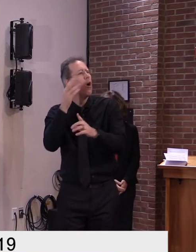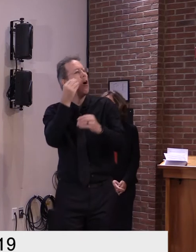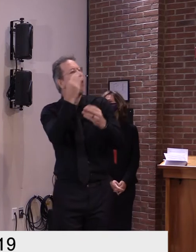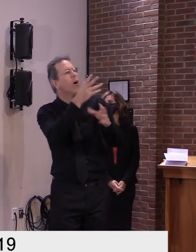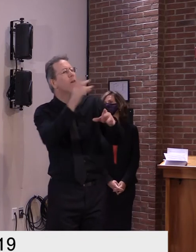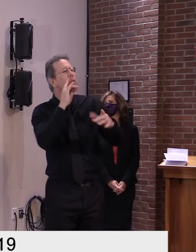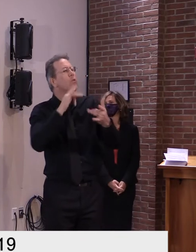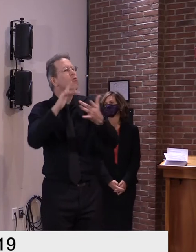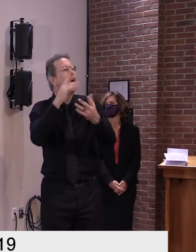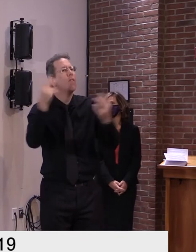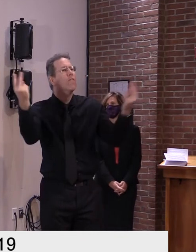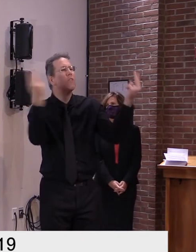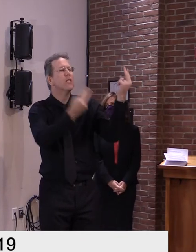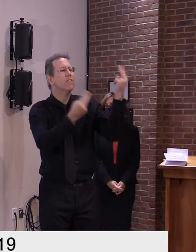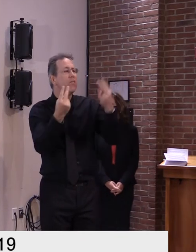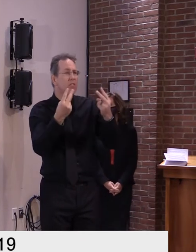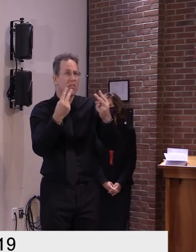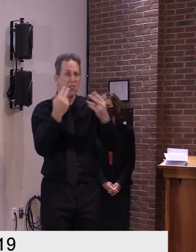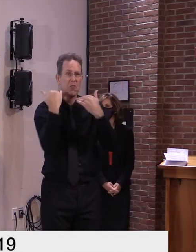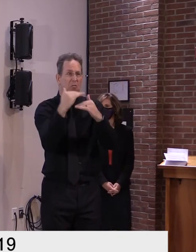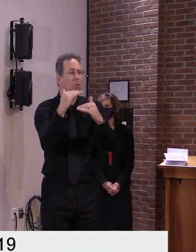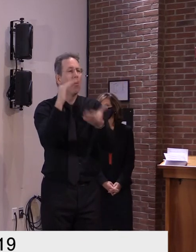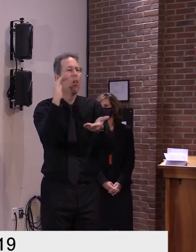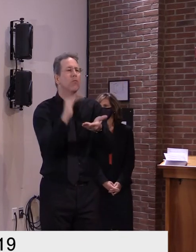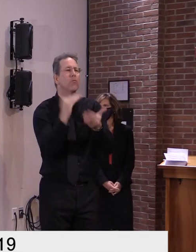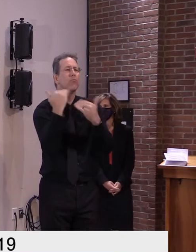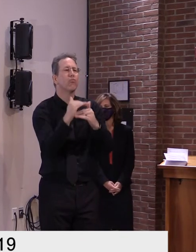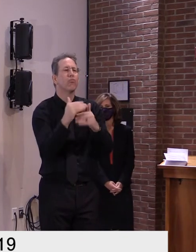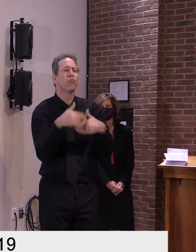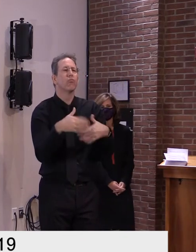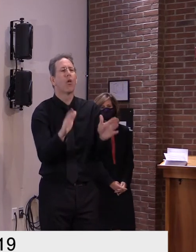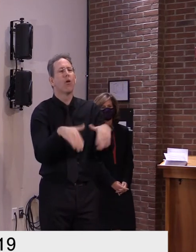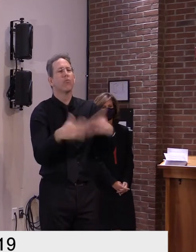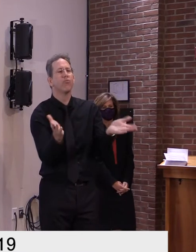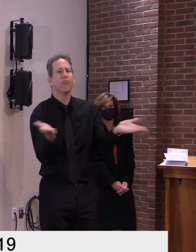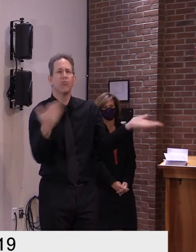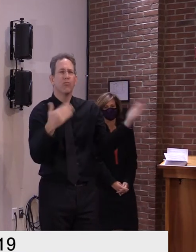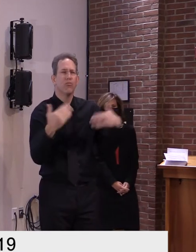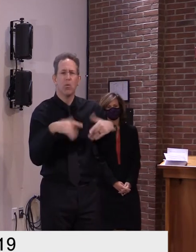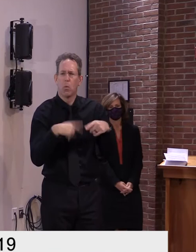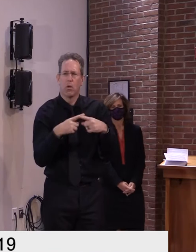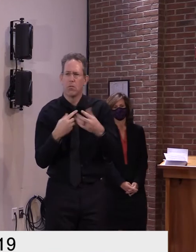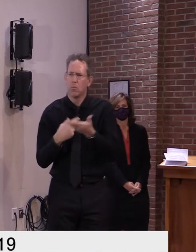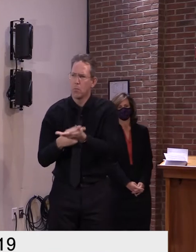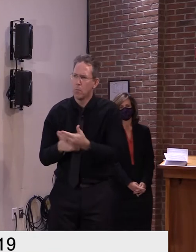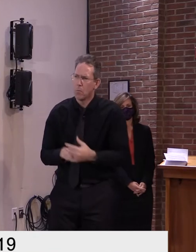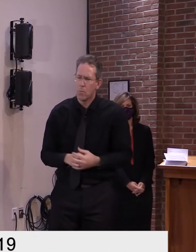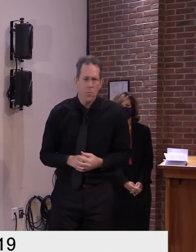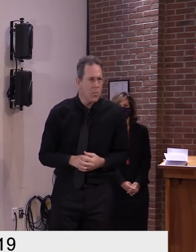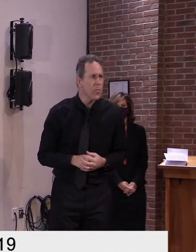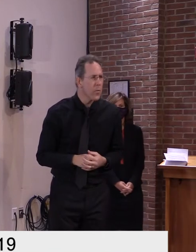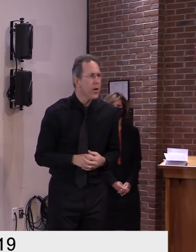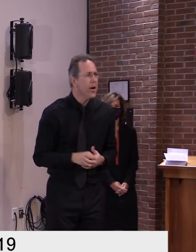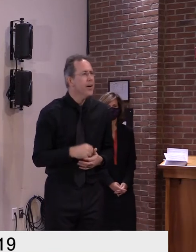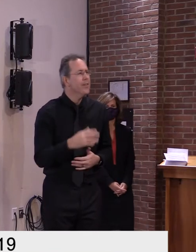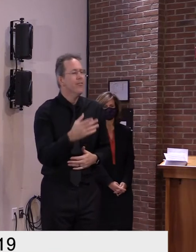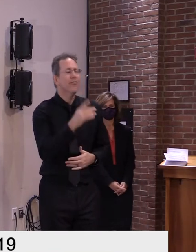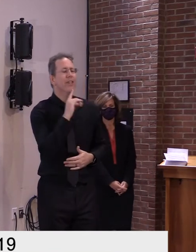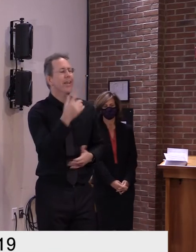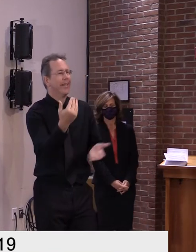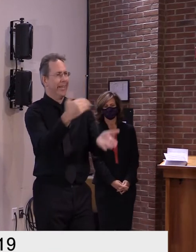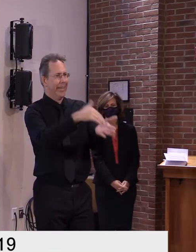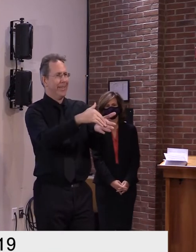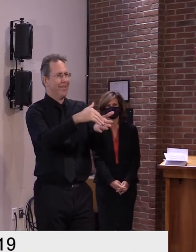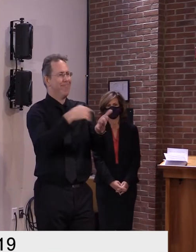the data, and you know, when we start doing the modeling and starting reverting back to our travel policy, the way